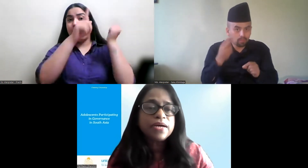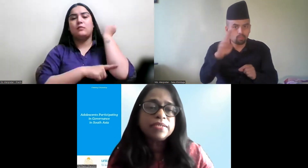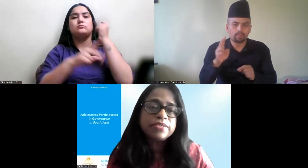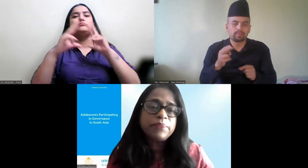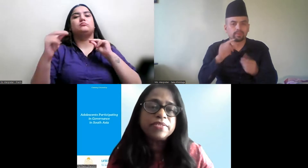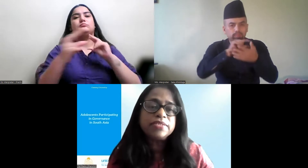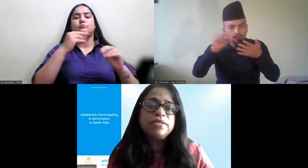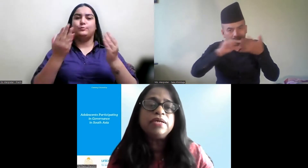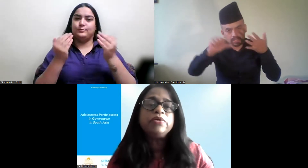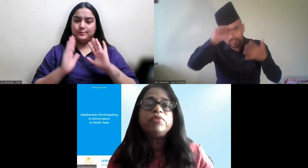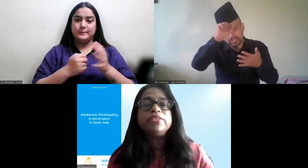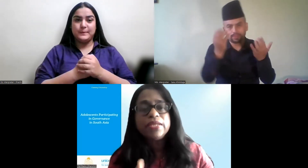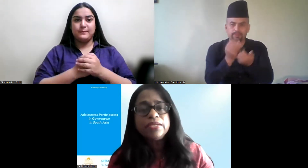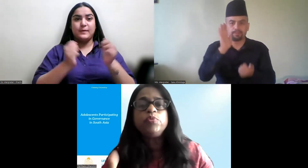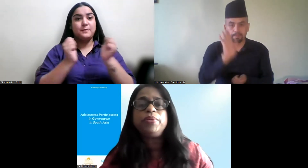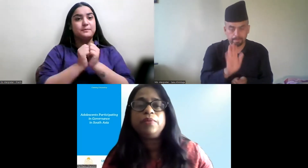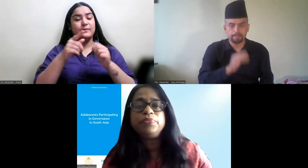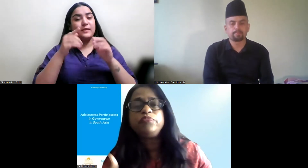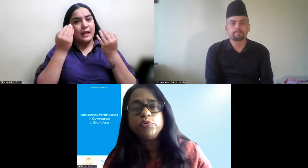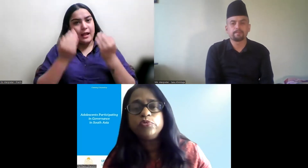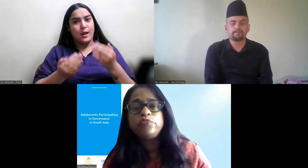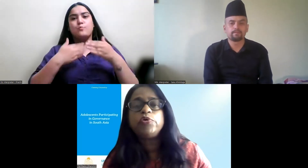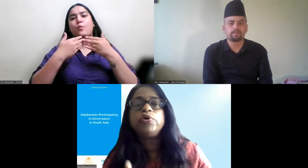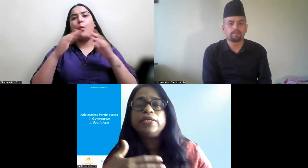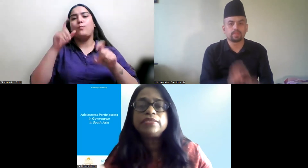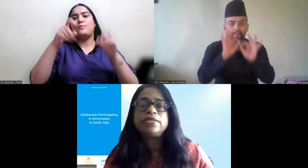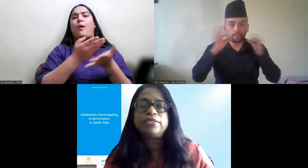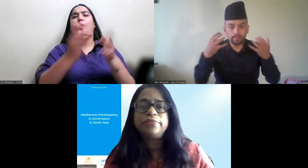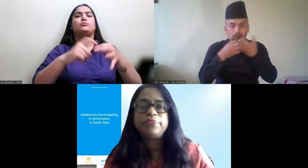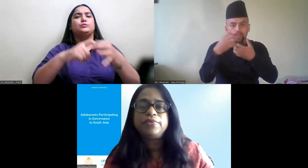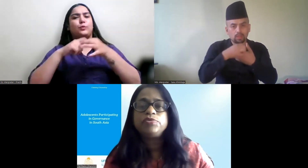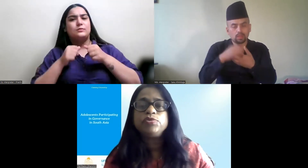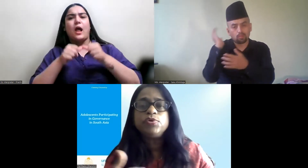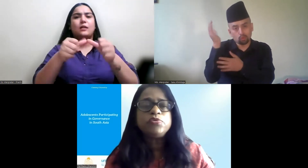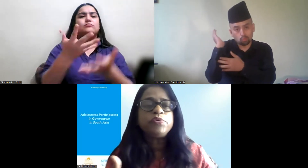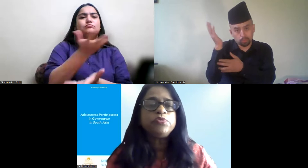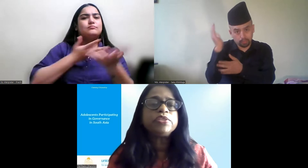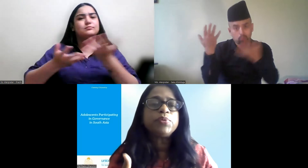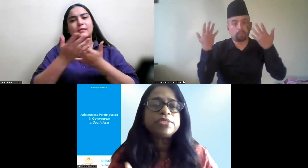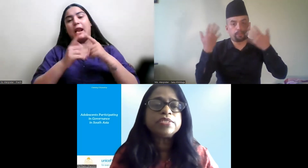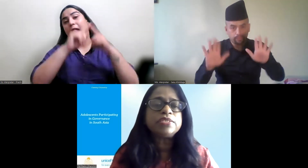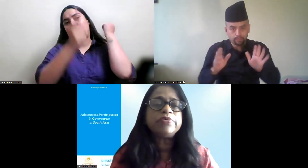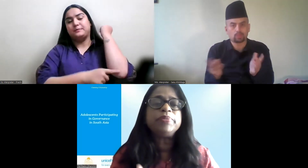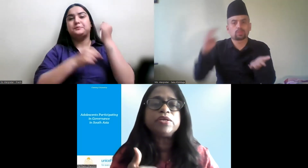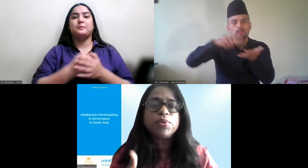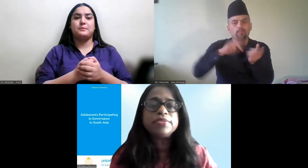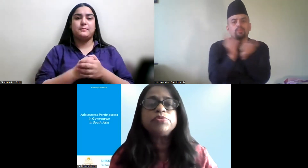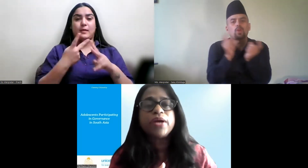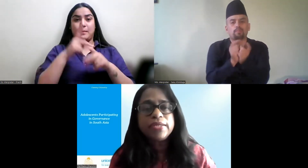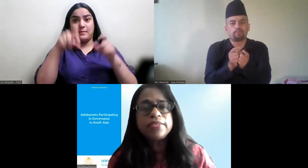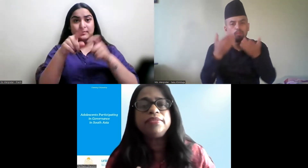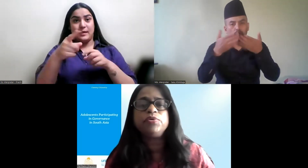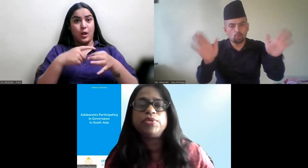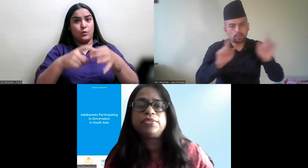the three countries are presented, we will then open up the floor for discussion. So those of you with questions will be requested